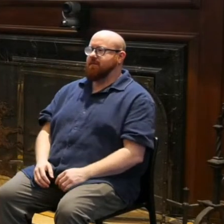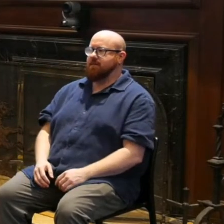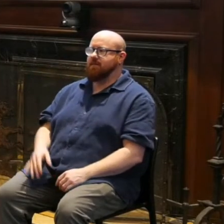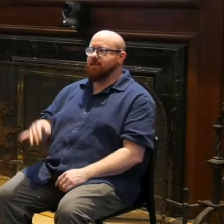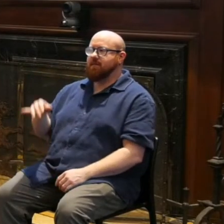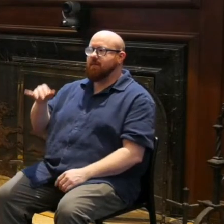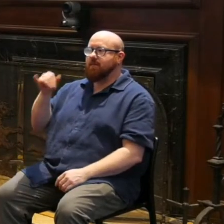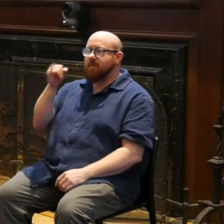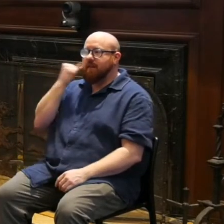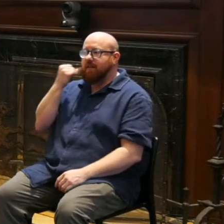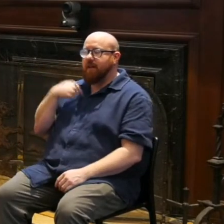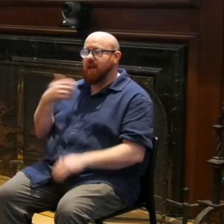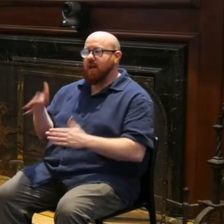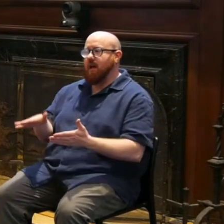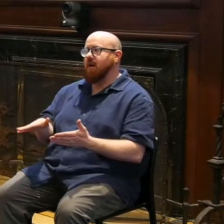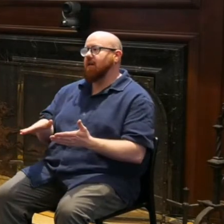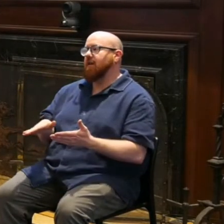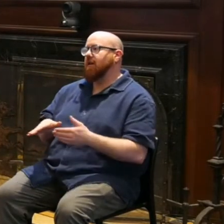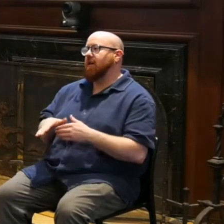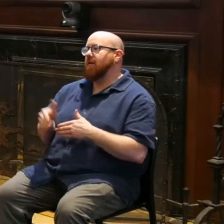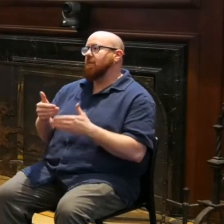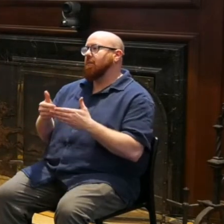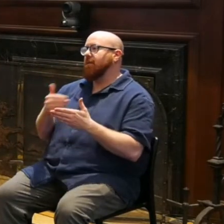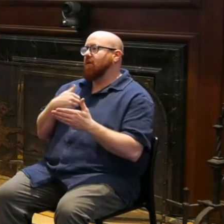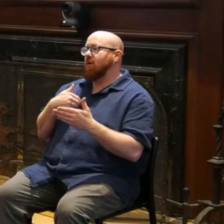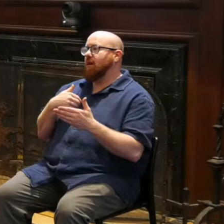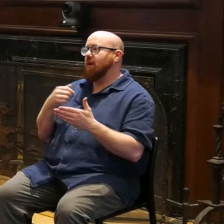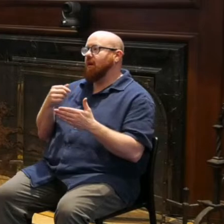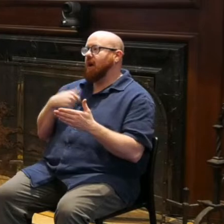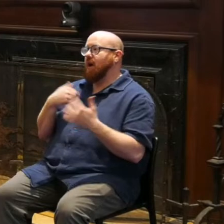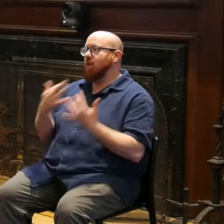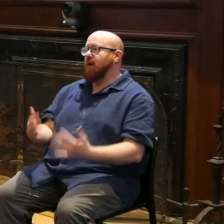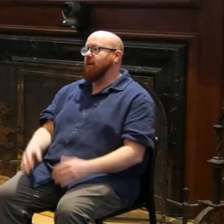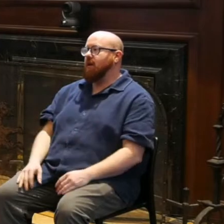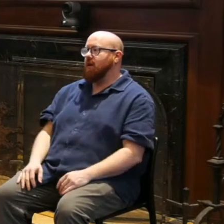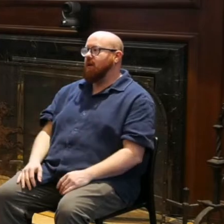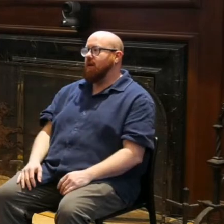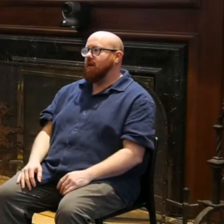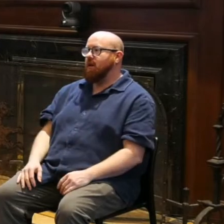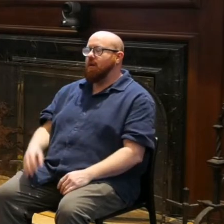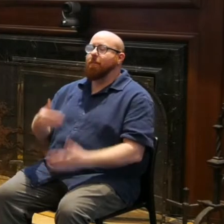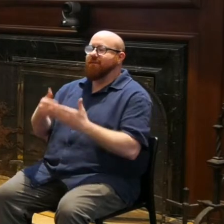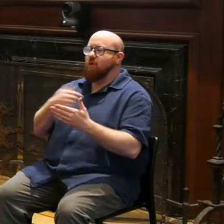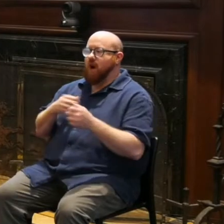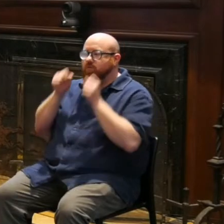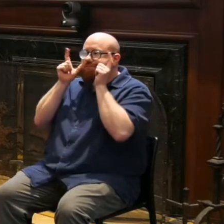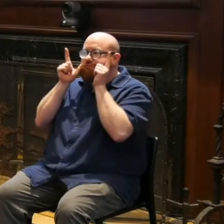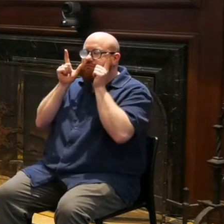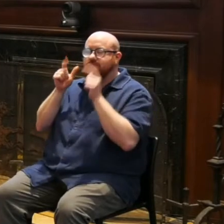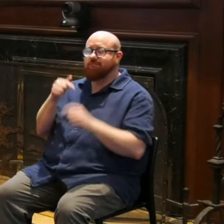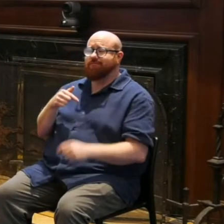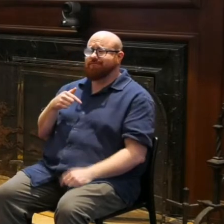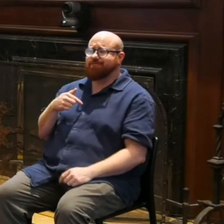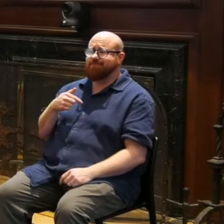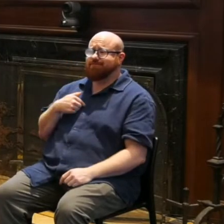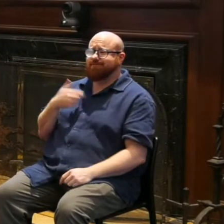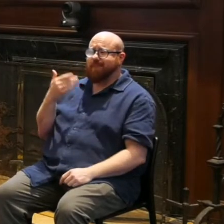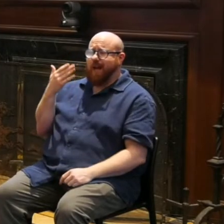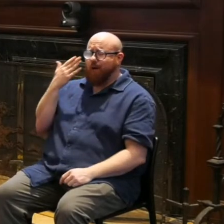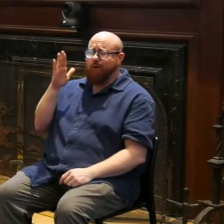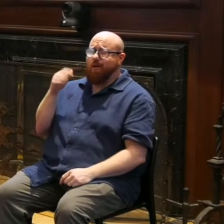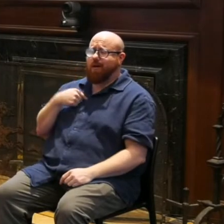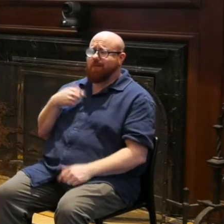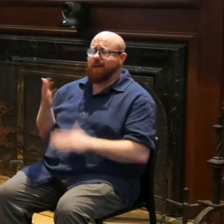If I die before I wake, I won't know that I am